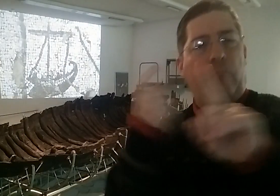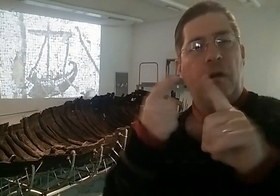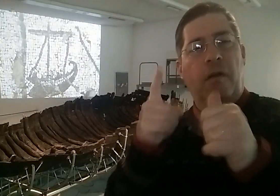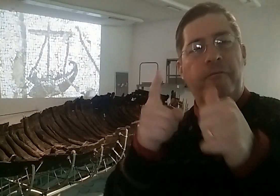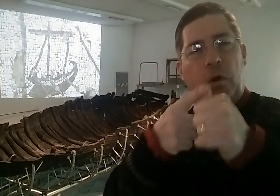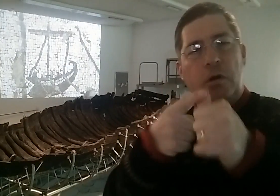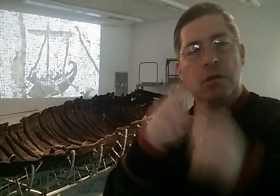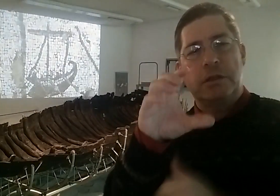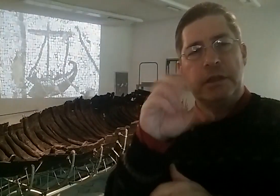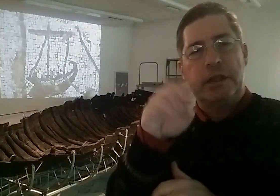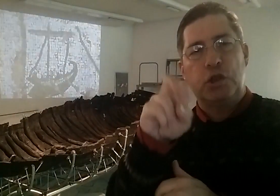is